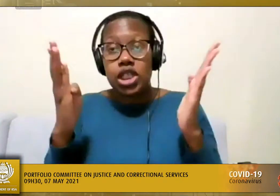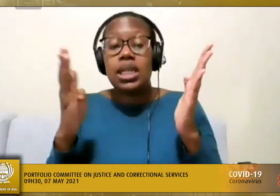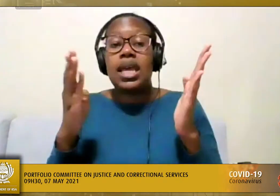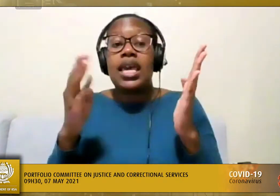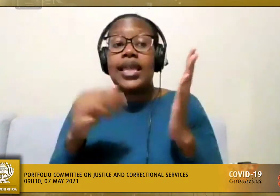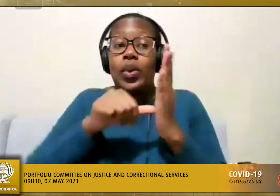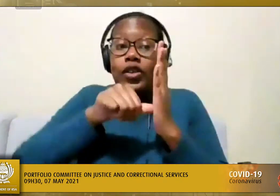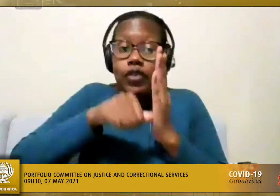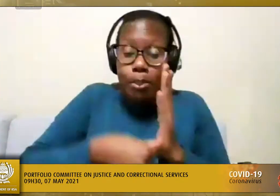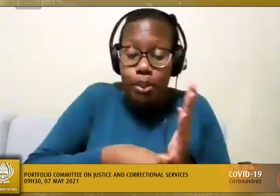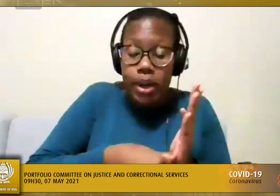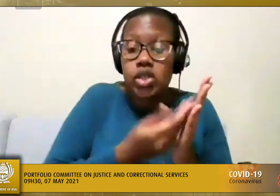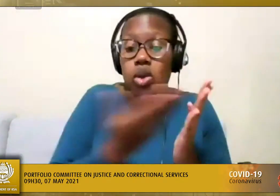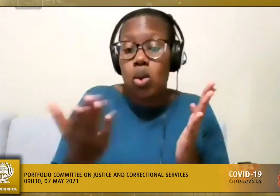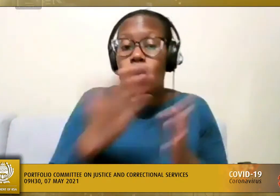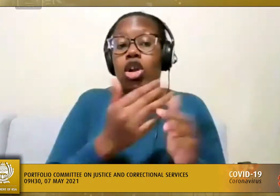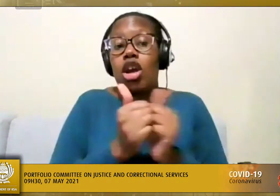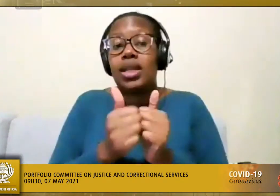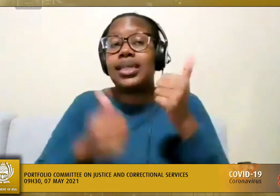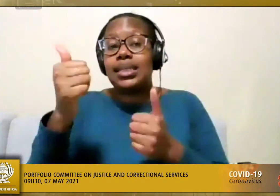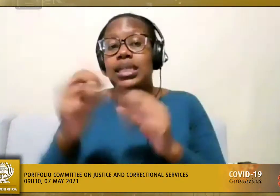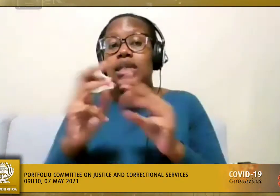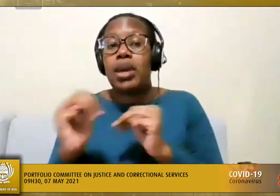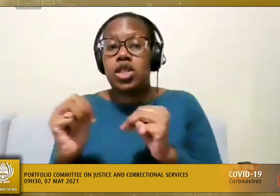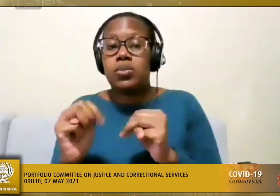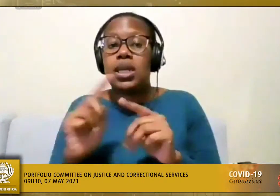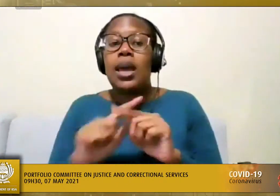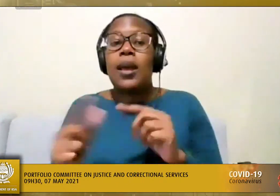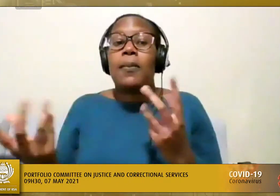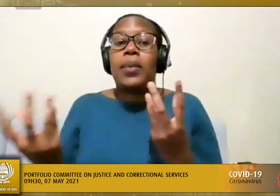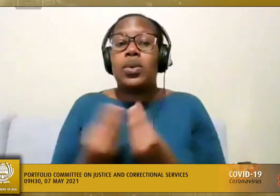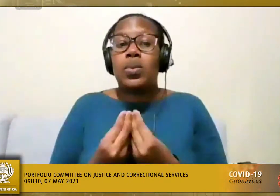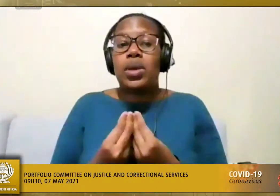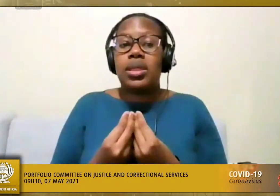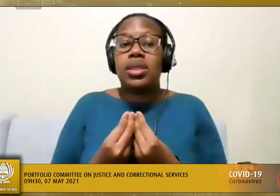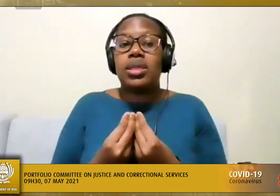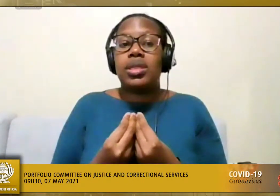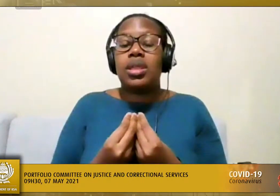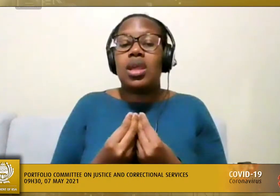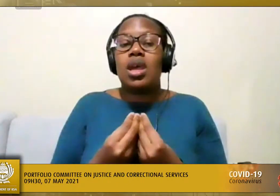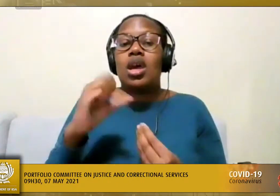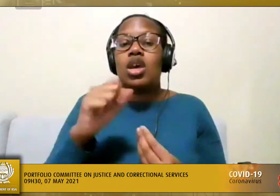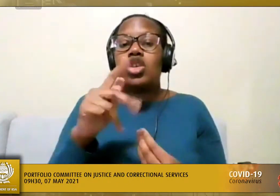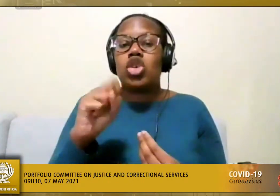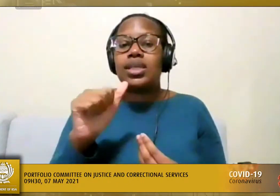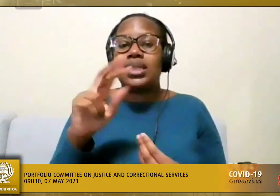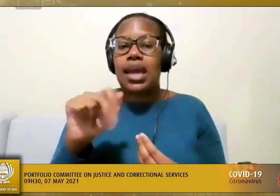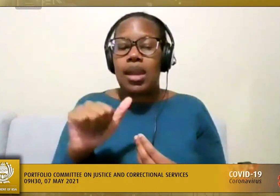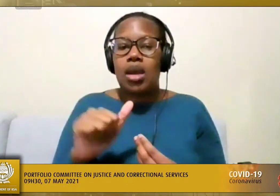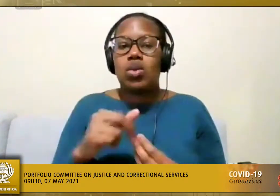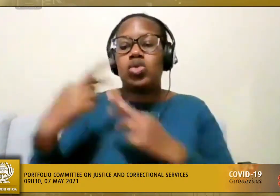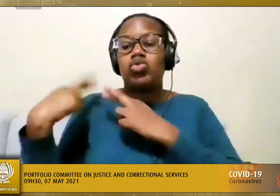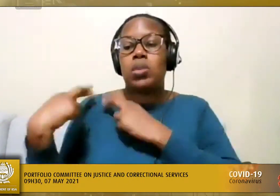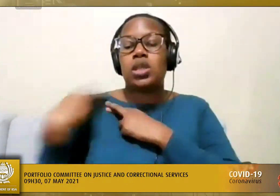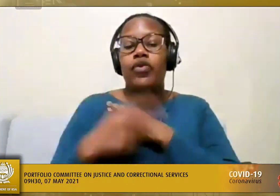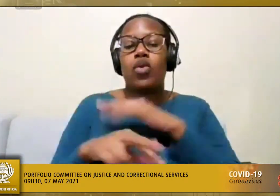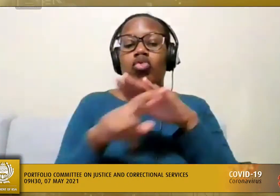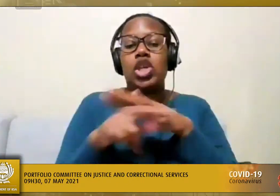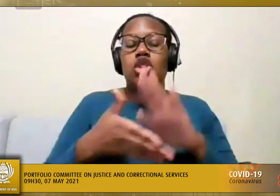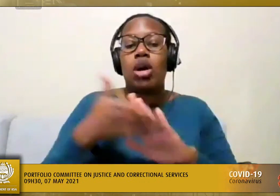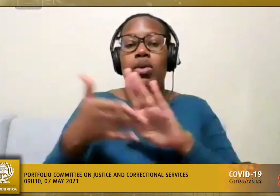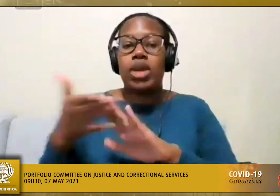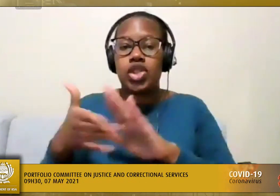Management but together with the diligence concern I was currently responsible for operations of our regions we are